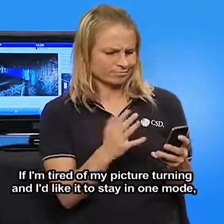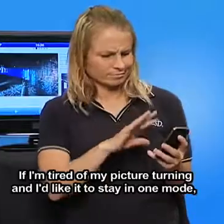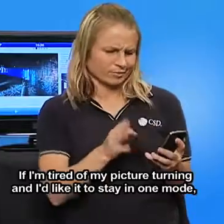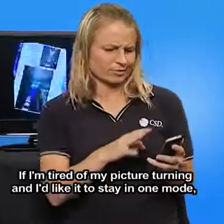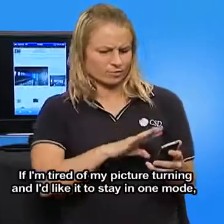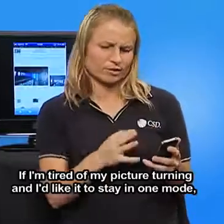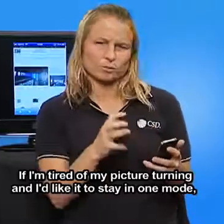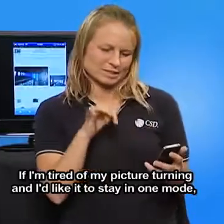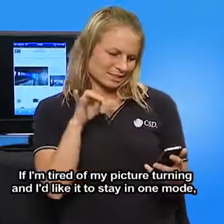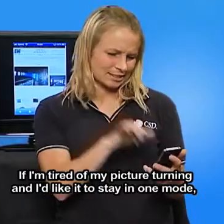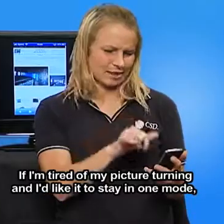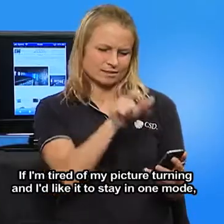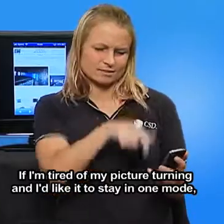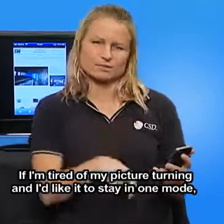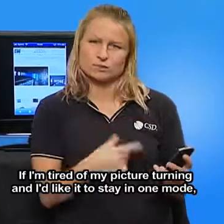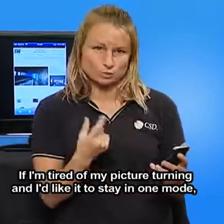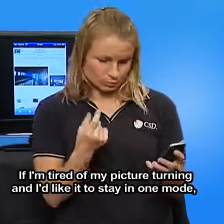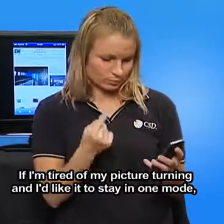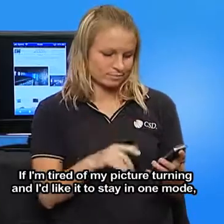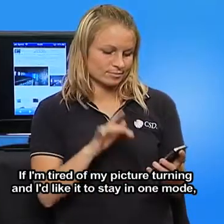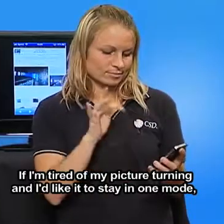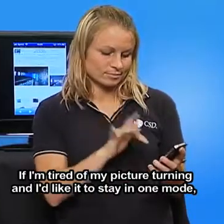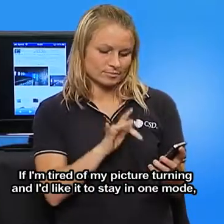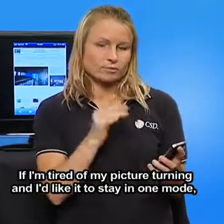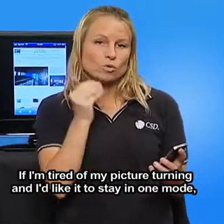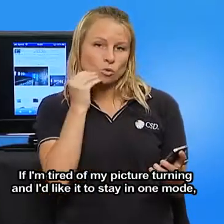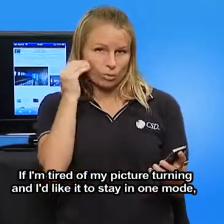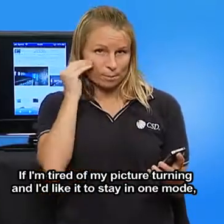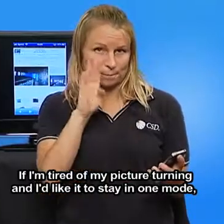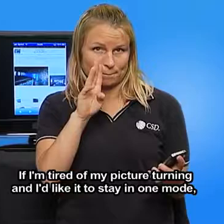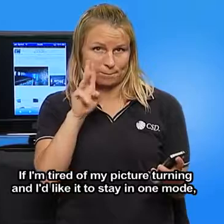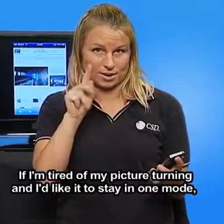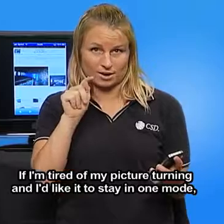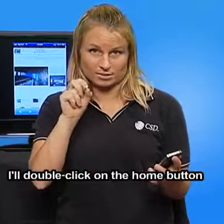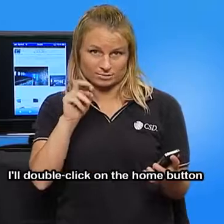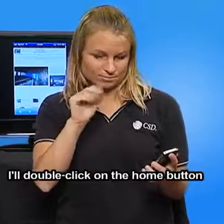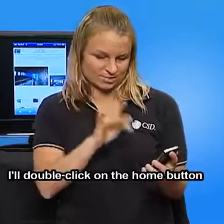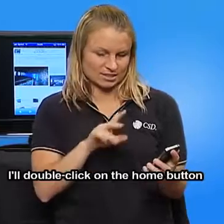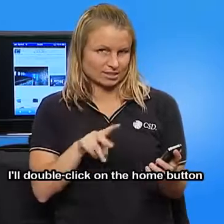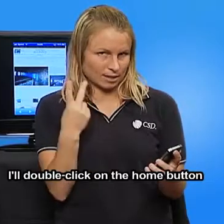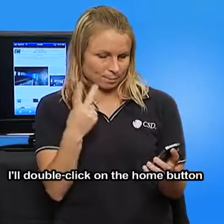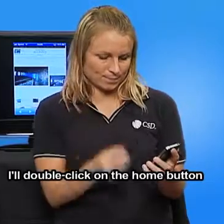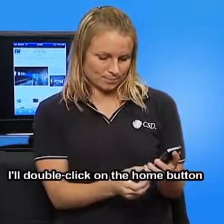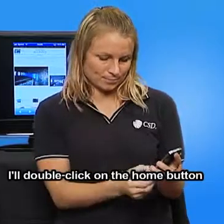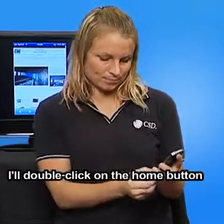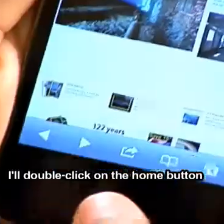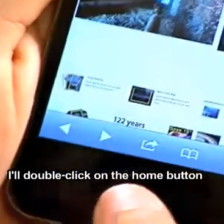If I'm tired of my picture turning and I'd like it to stay in one mode, I'll double click on the home button.